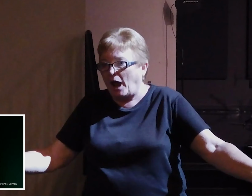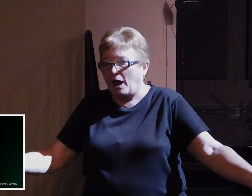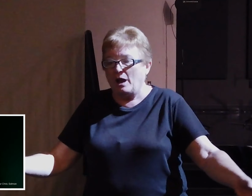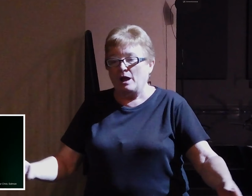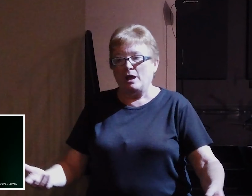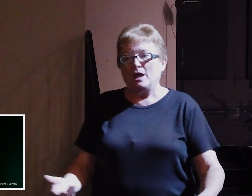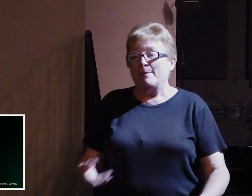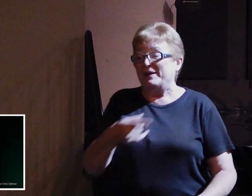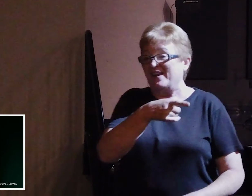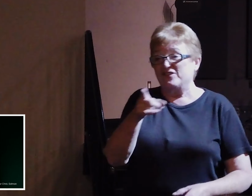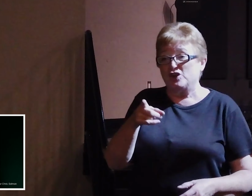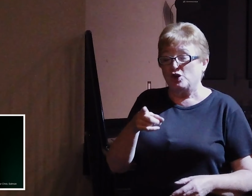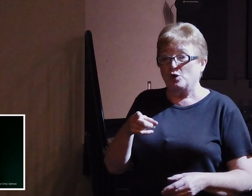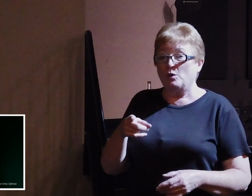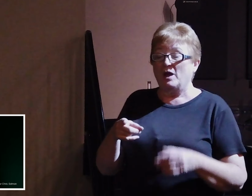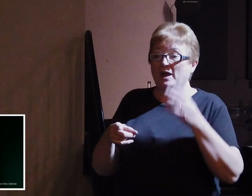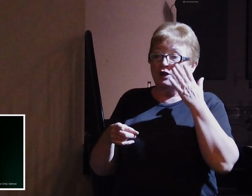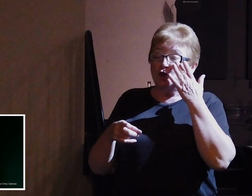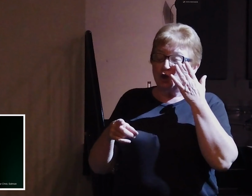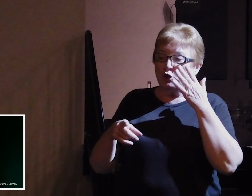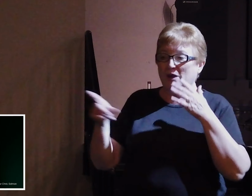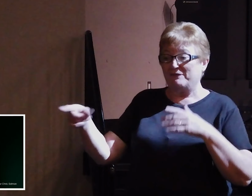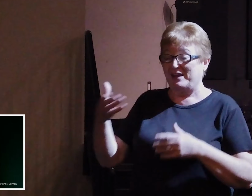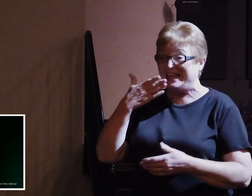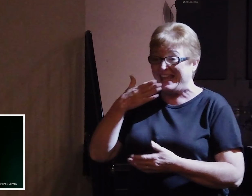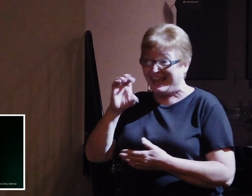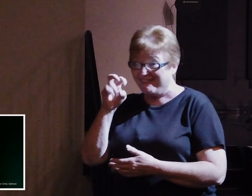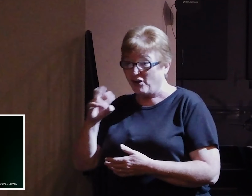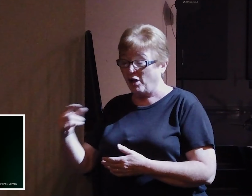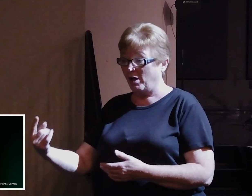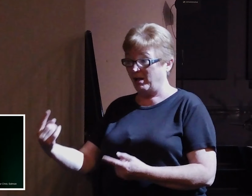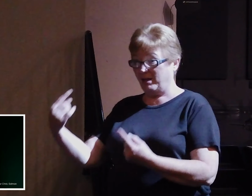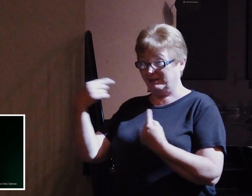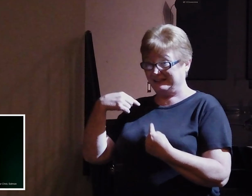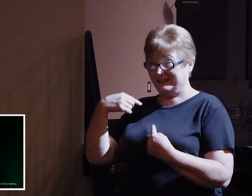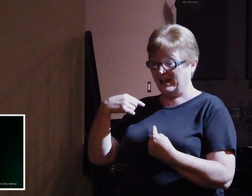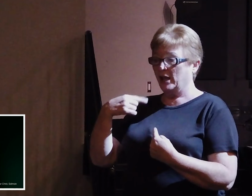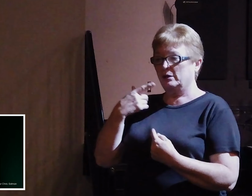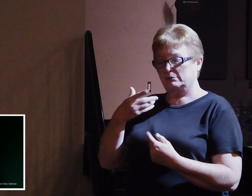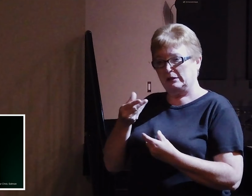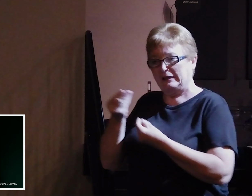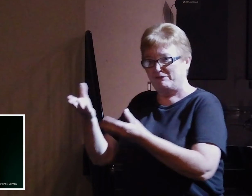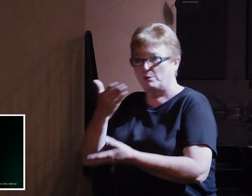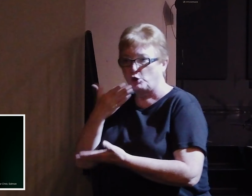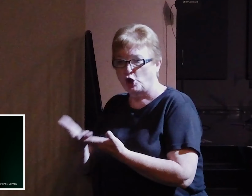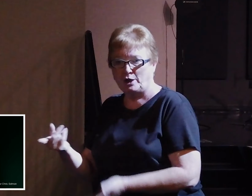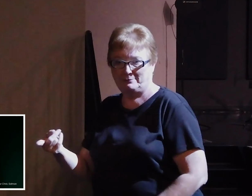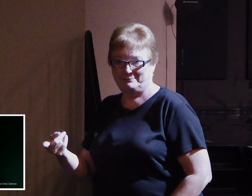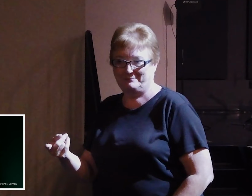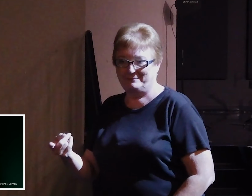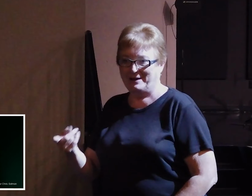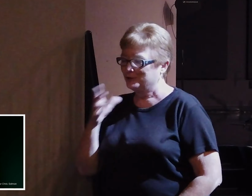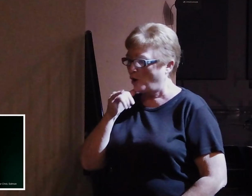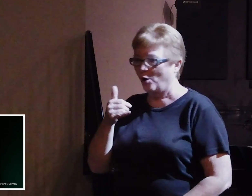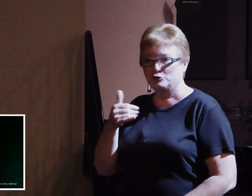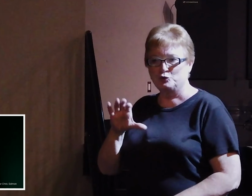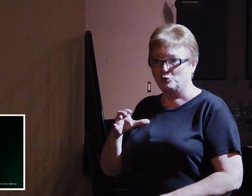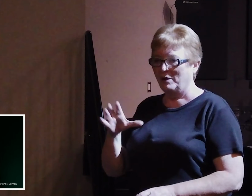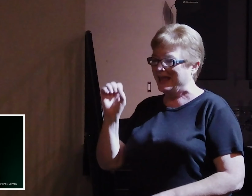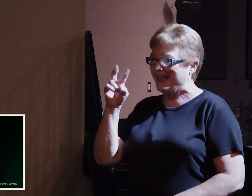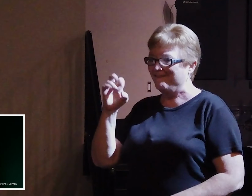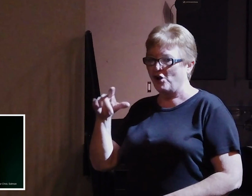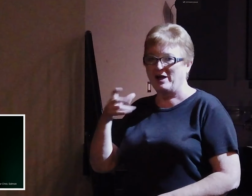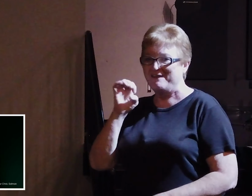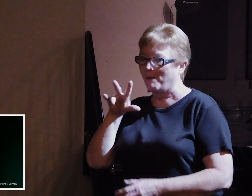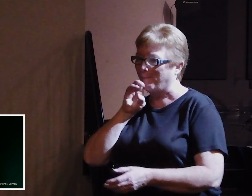for evil, they just don't get it. They understand the idea of doing good in order to get a kickback, doing good to people